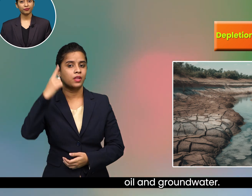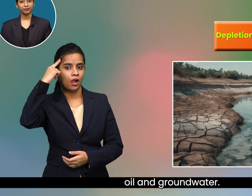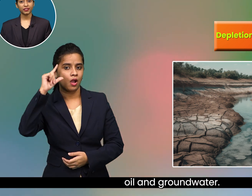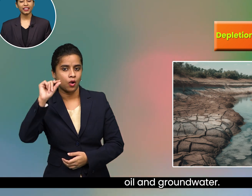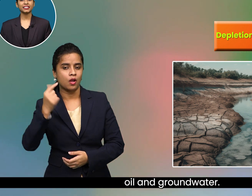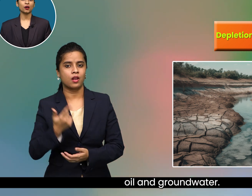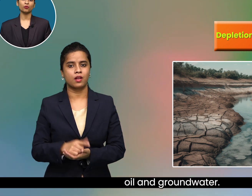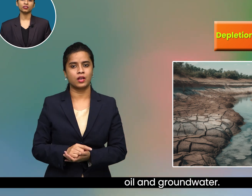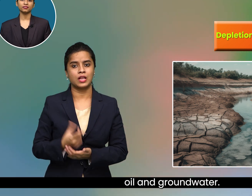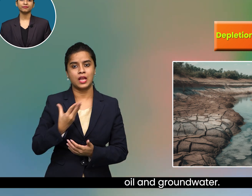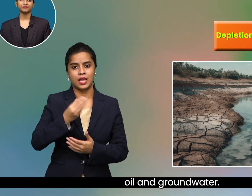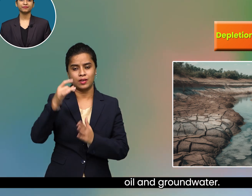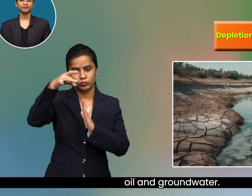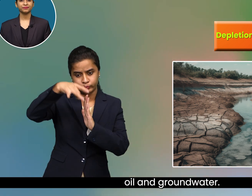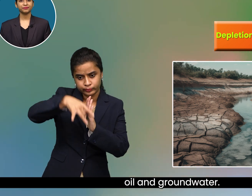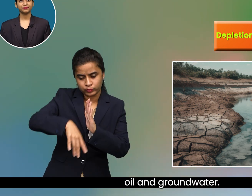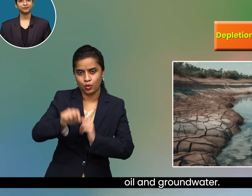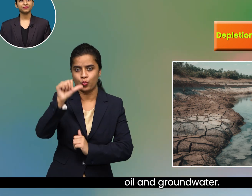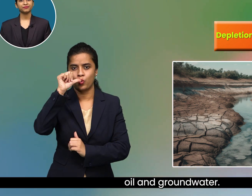oil, and groundwater.